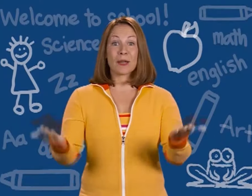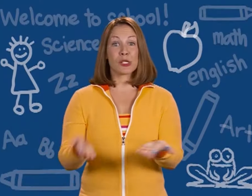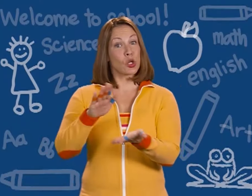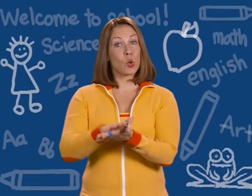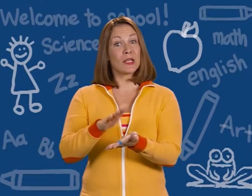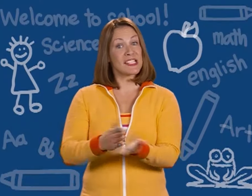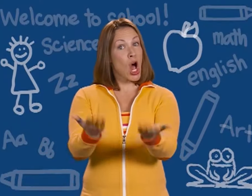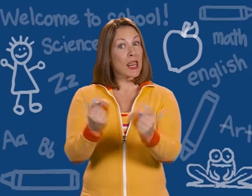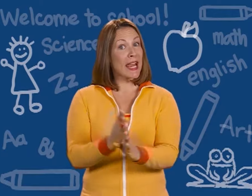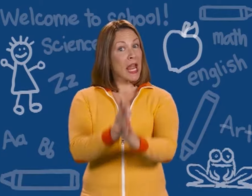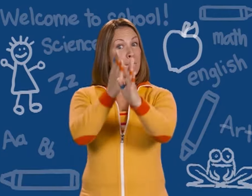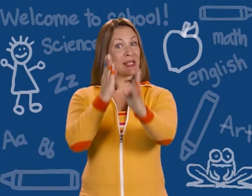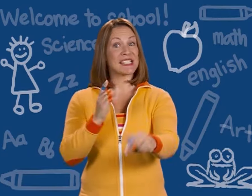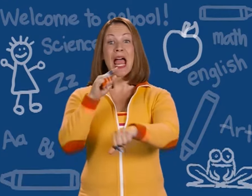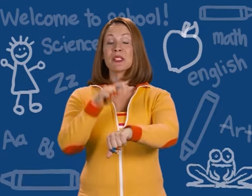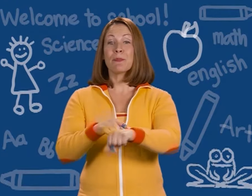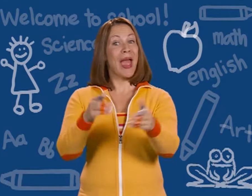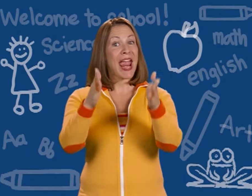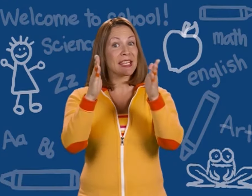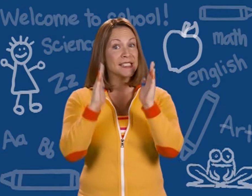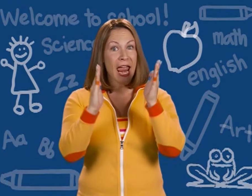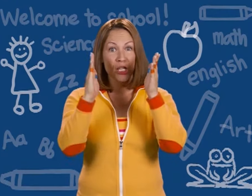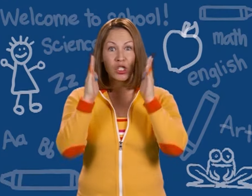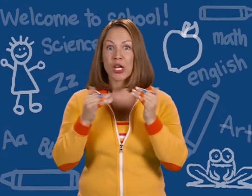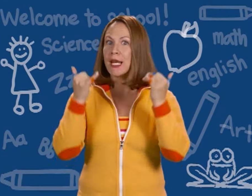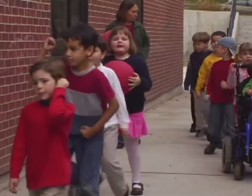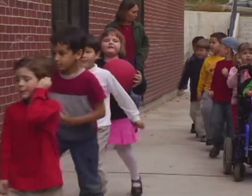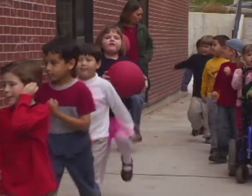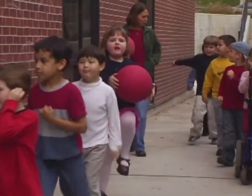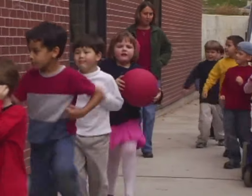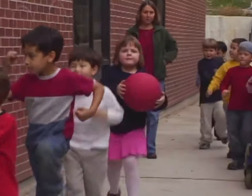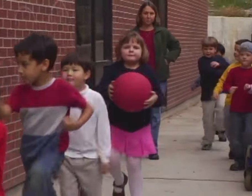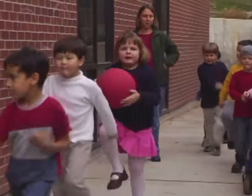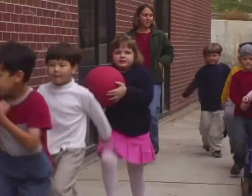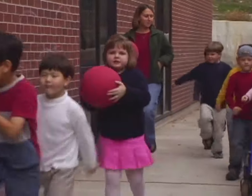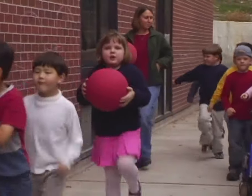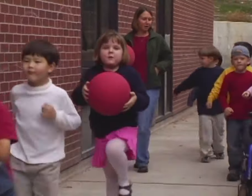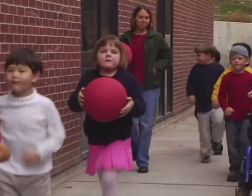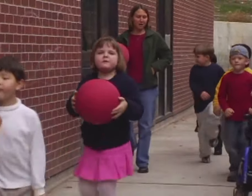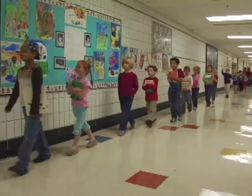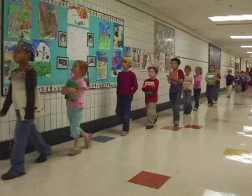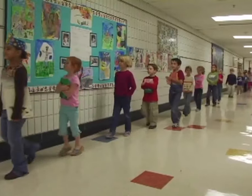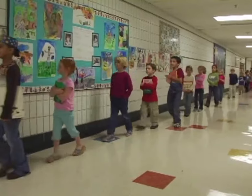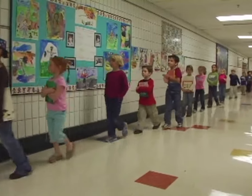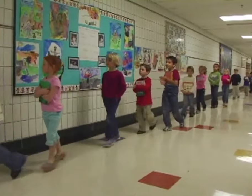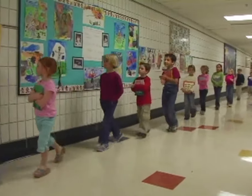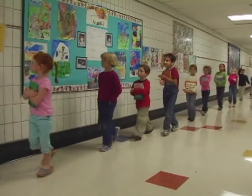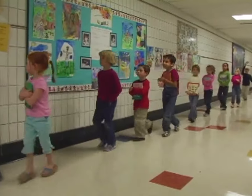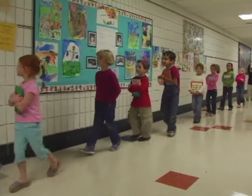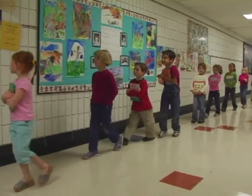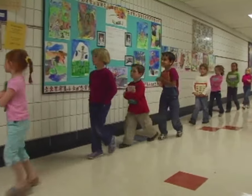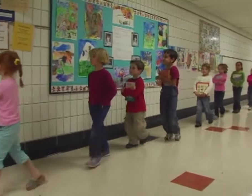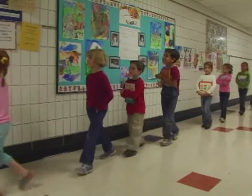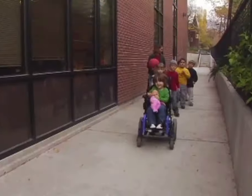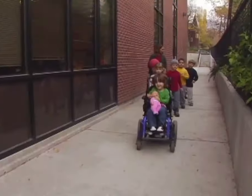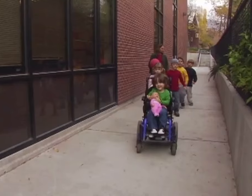Welcome to school. Let's all line up. It's time to pay attention. Time to pay attention. Time to pay attention.